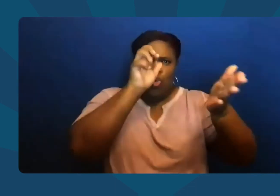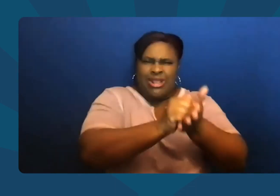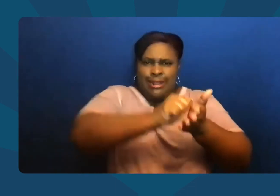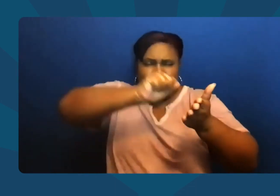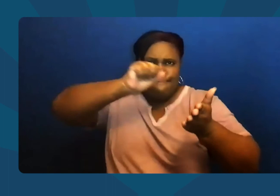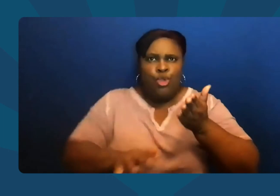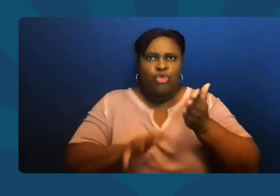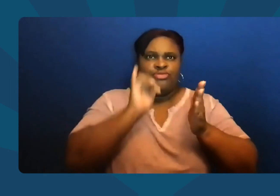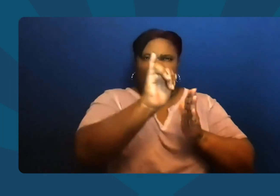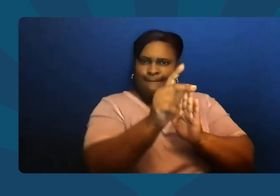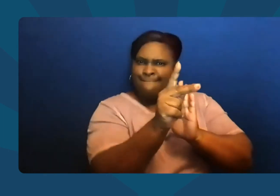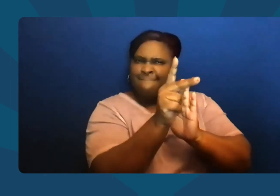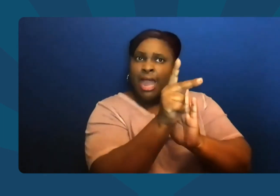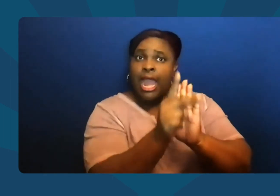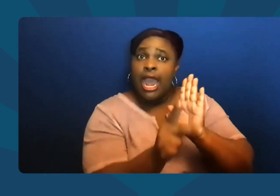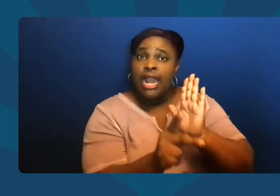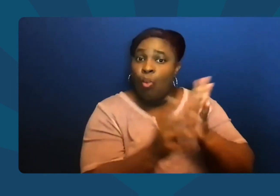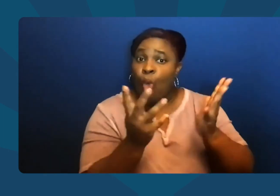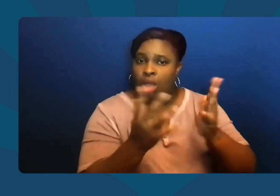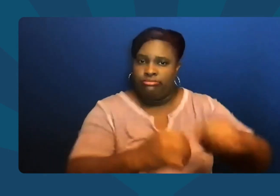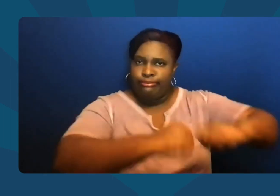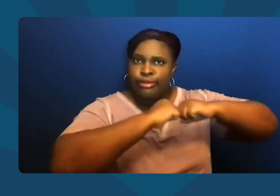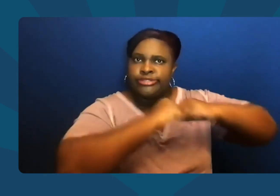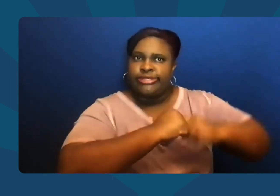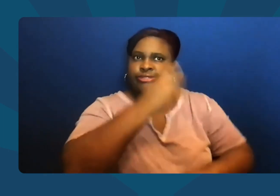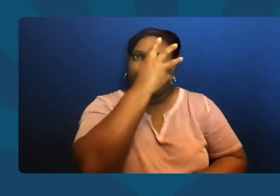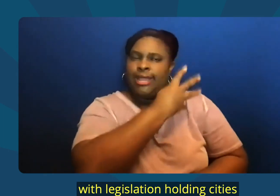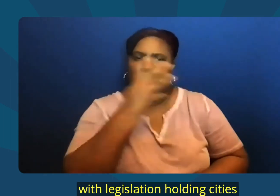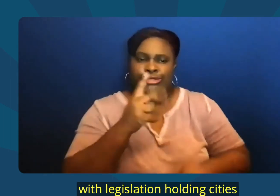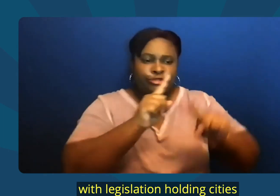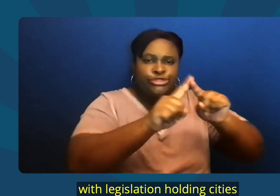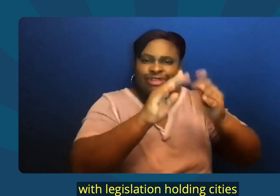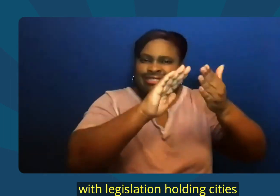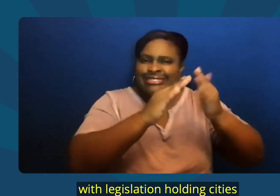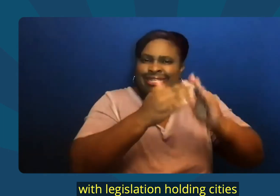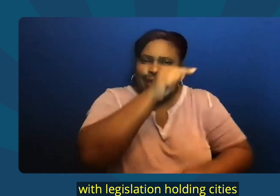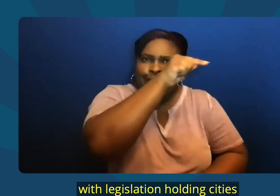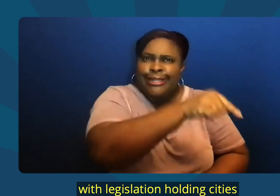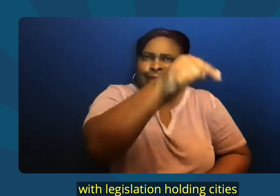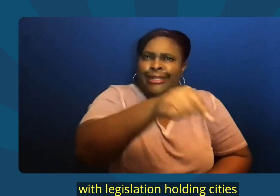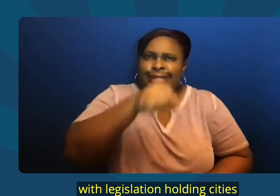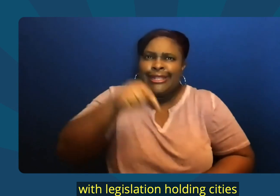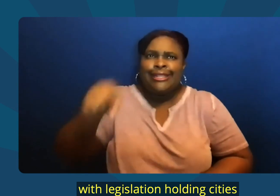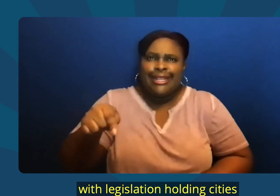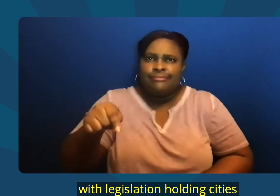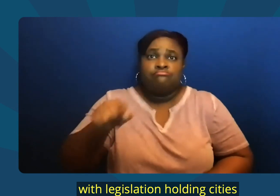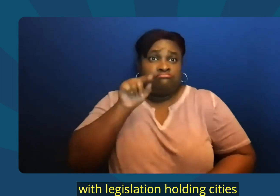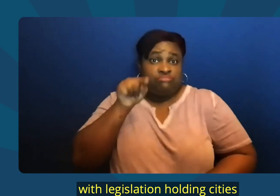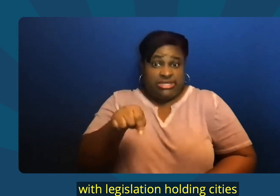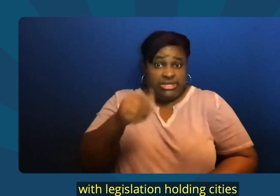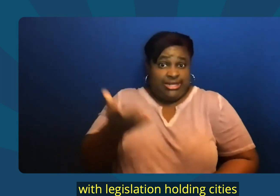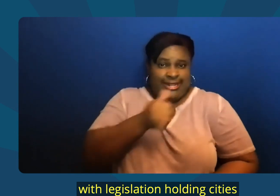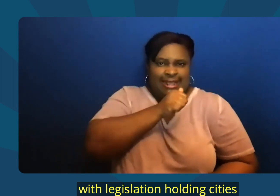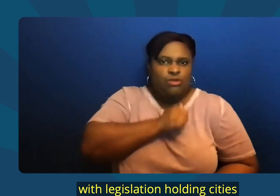He has taken the lead in cracking down on sanctuary cities in Arizona with legislation holding cities and towns